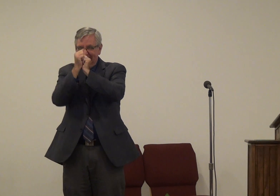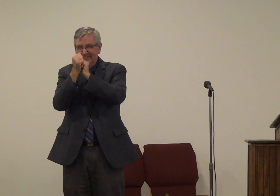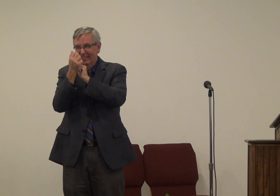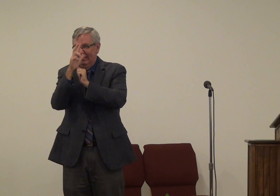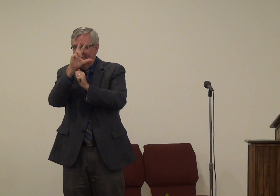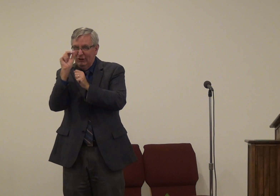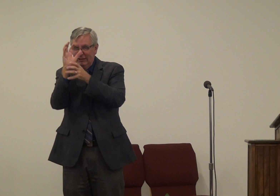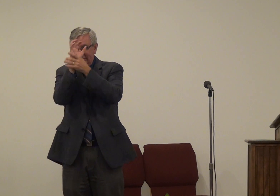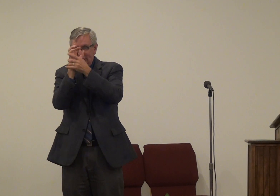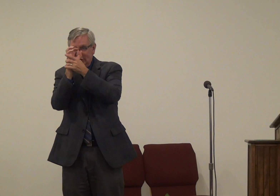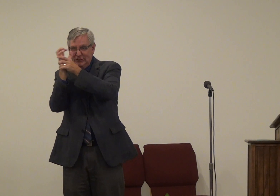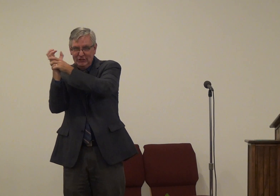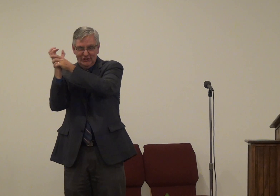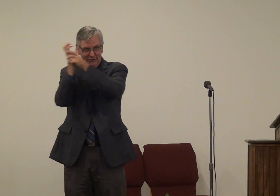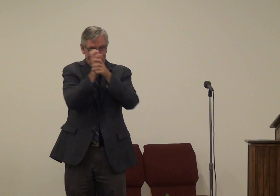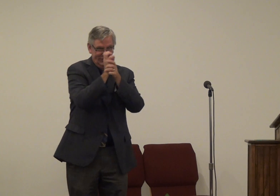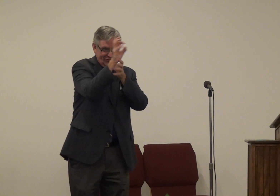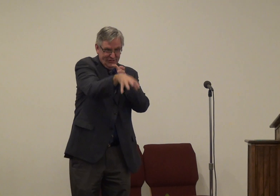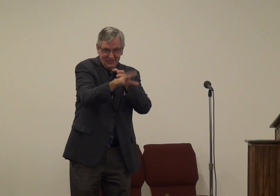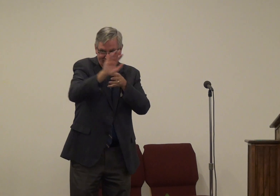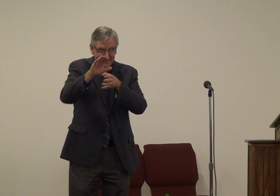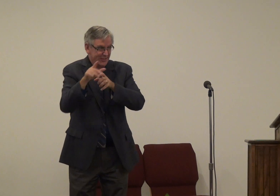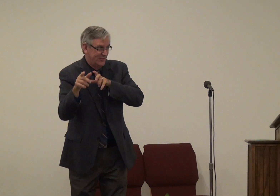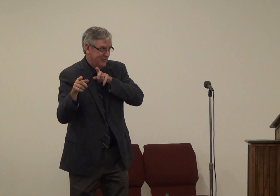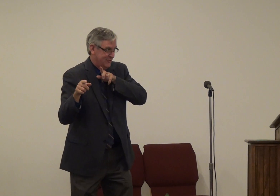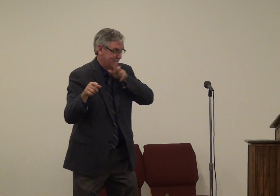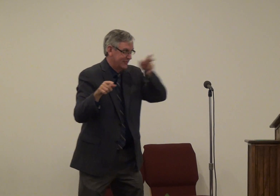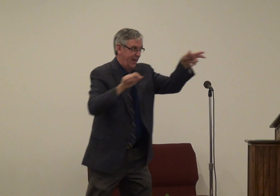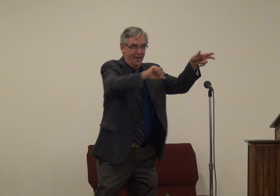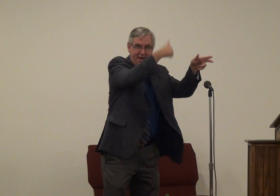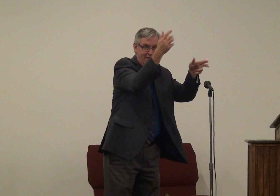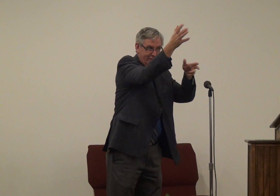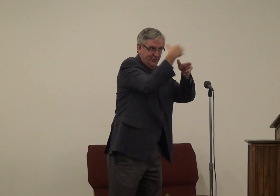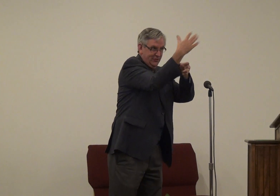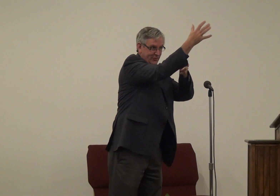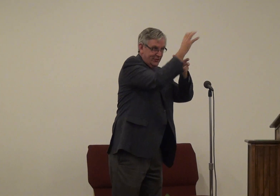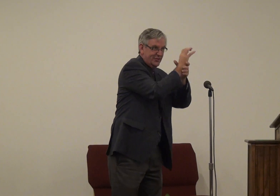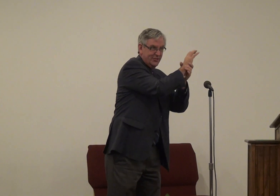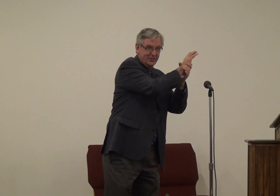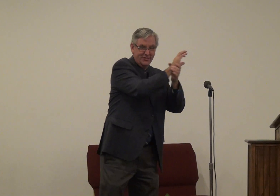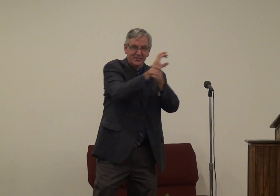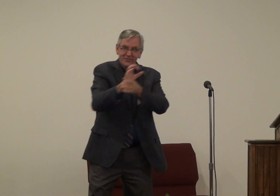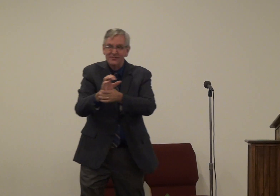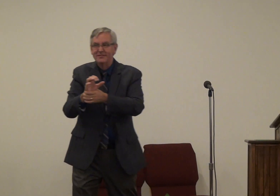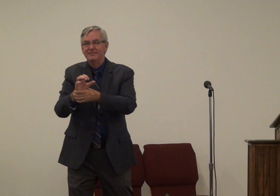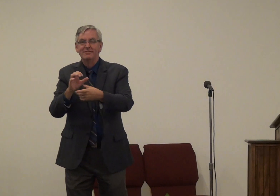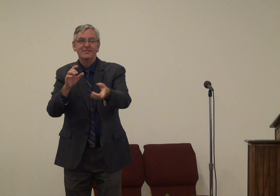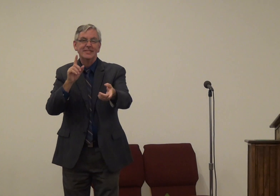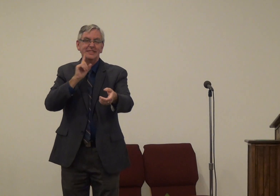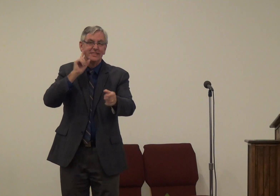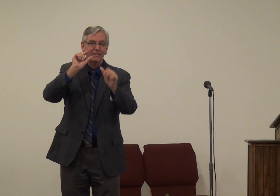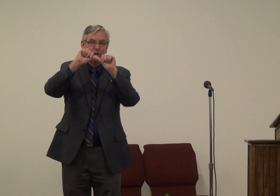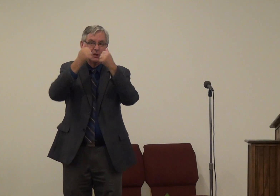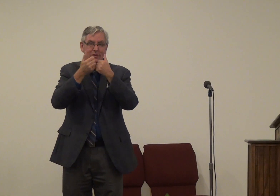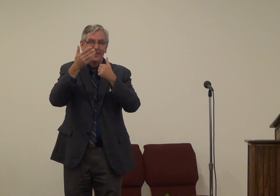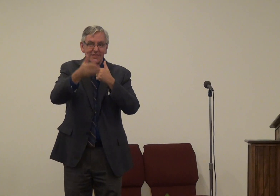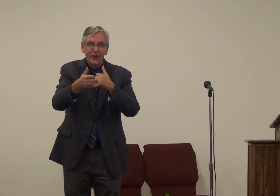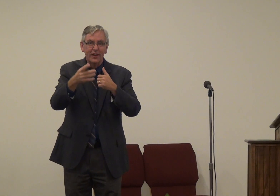brought a truckload of deaf. About 30 deaf people came. They dropped them off from a flatbed truck, and then they went to the other end of the island. They got more deaf